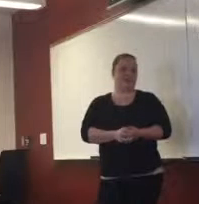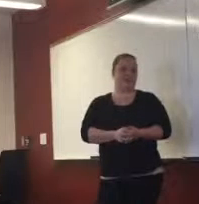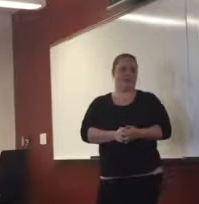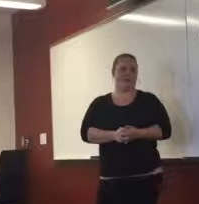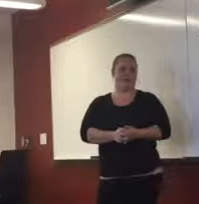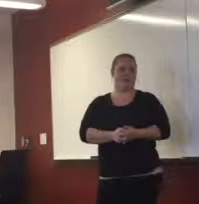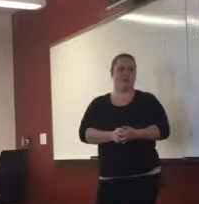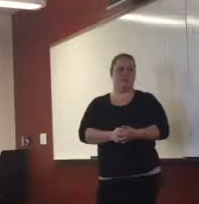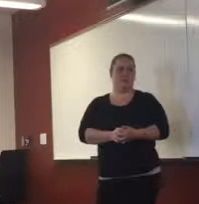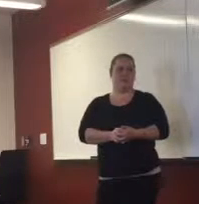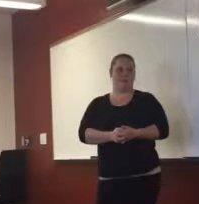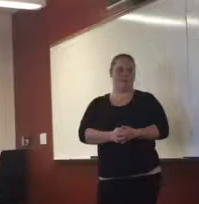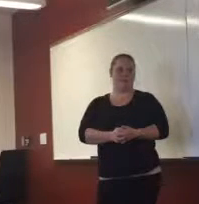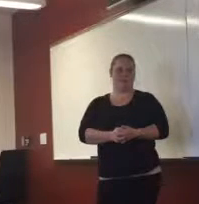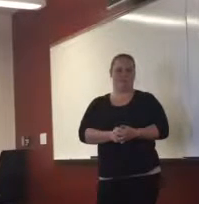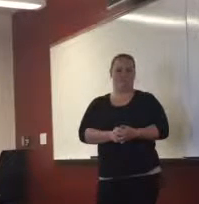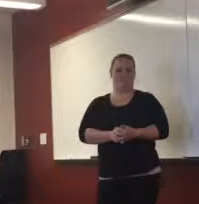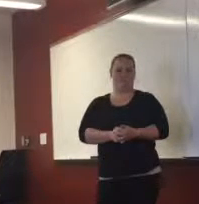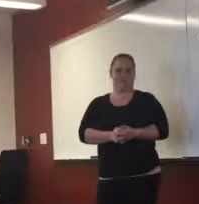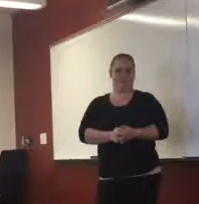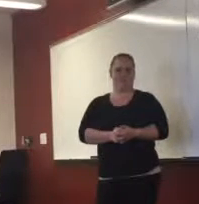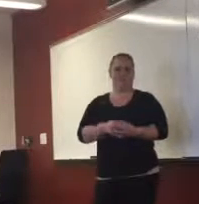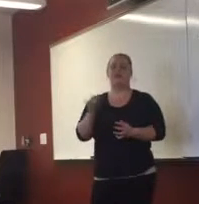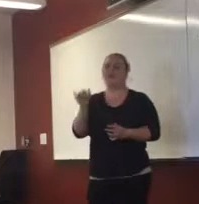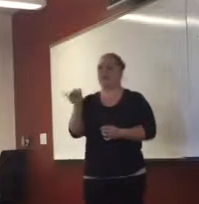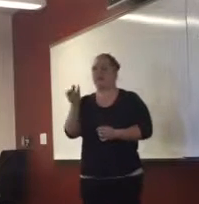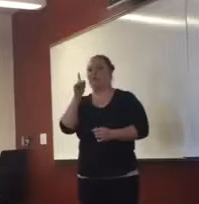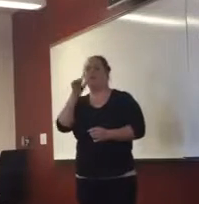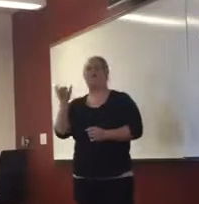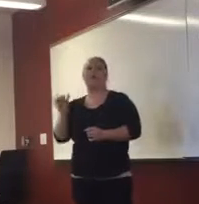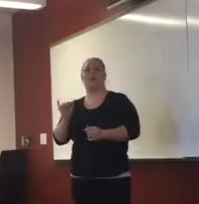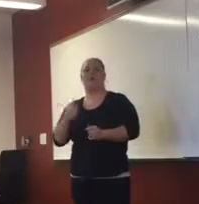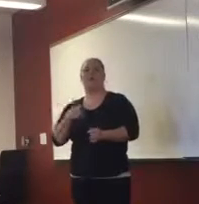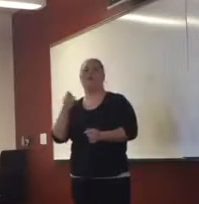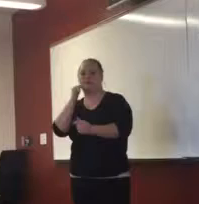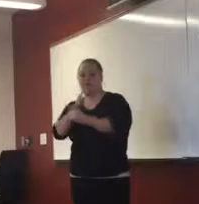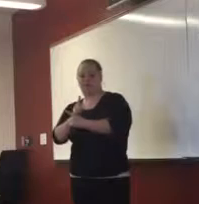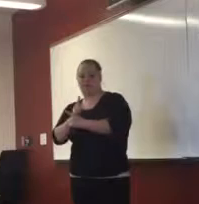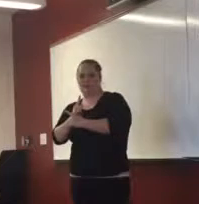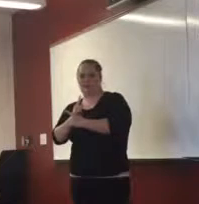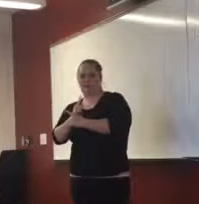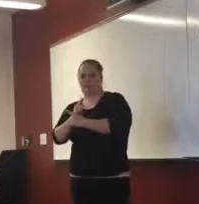you're talking about your sister, correct? Yeah, she was like my sister.